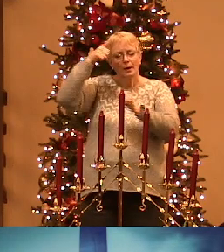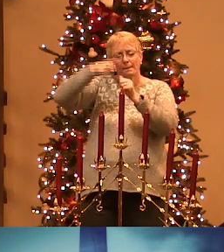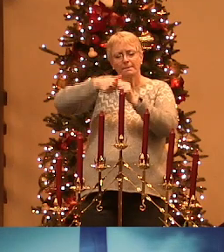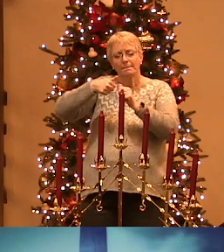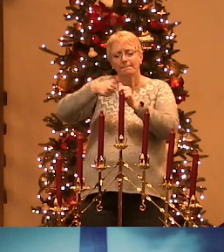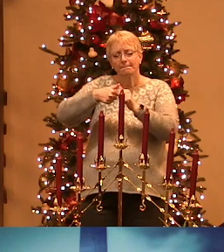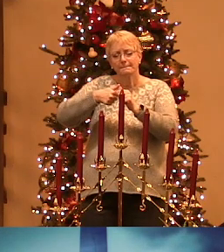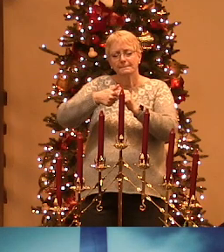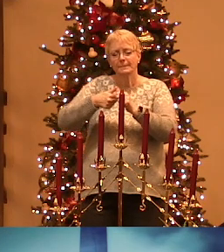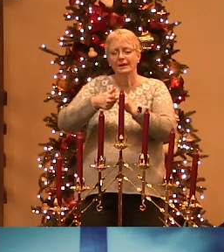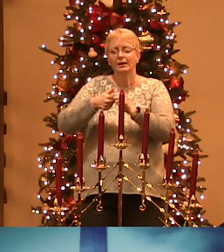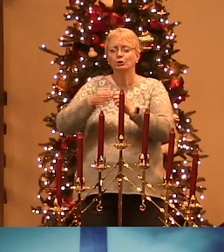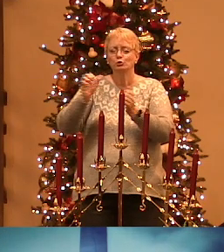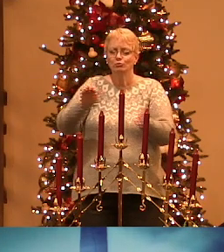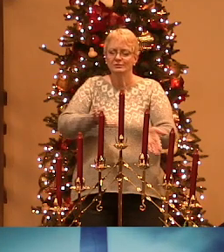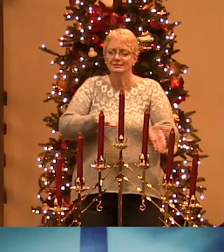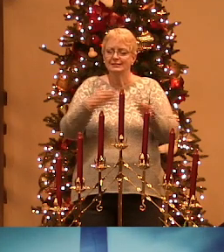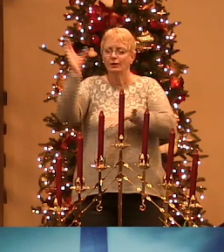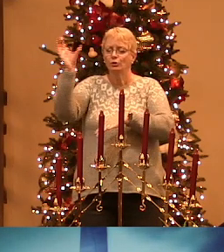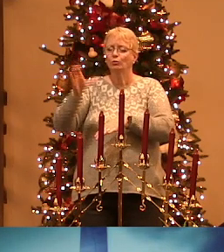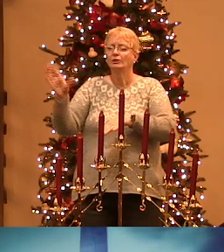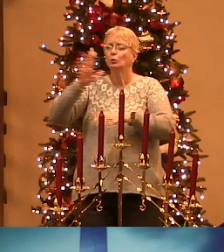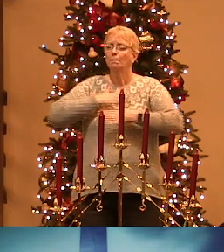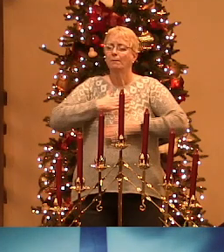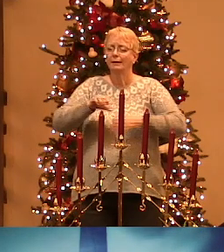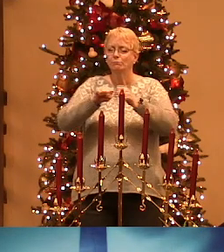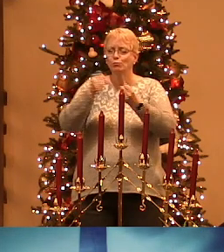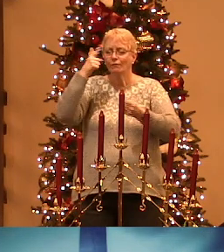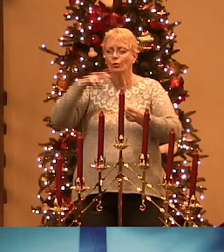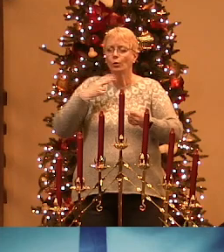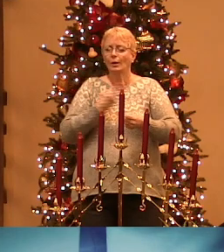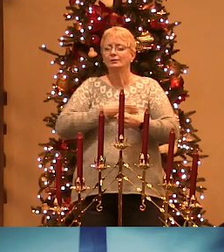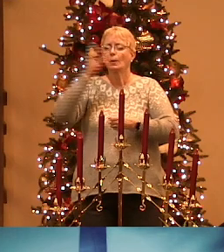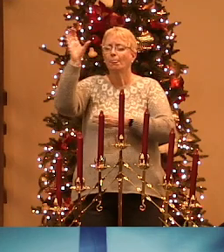for us on the cross, your body broken for us on the cross.